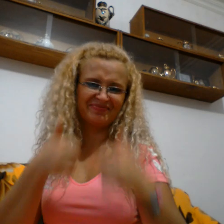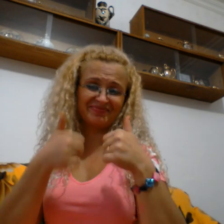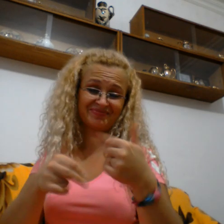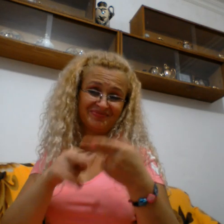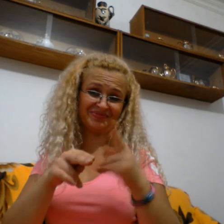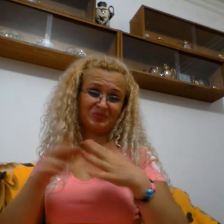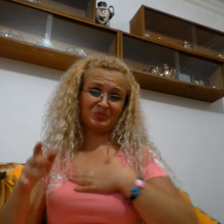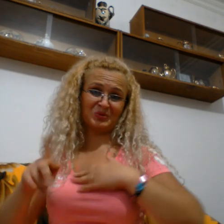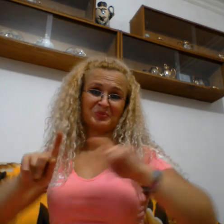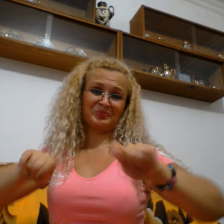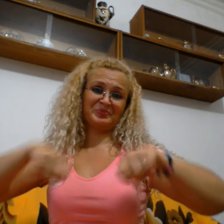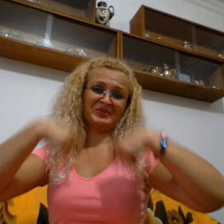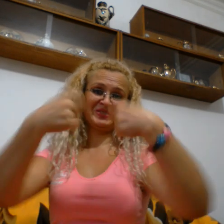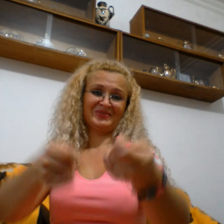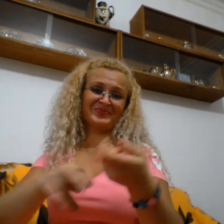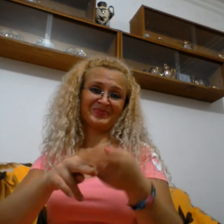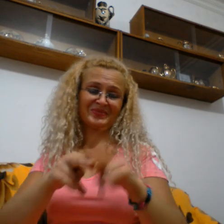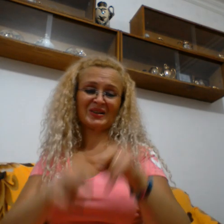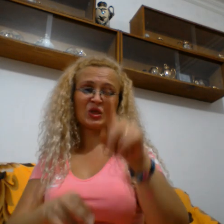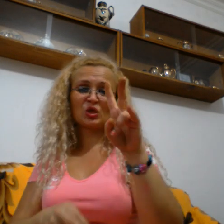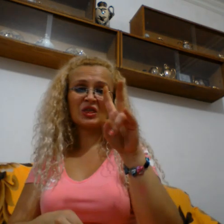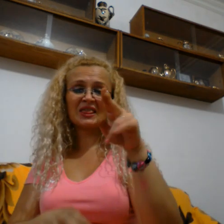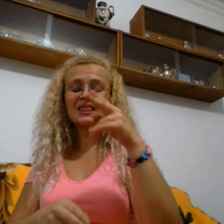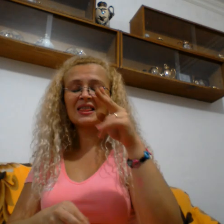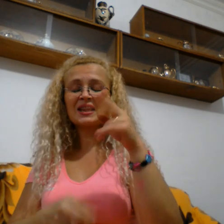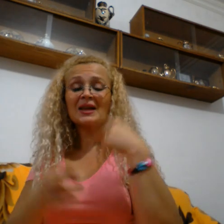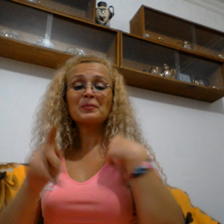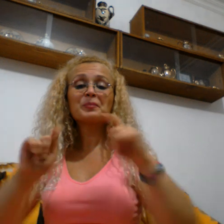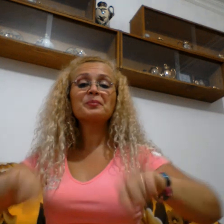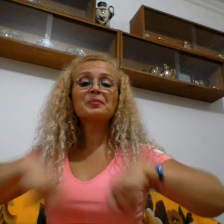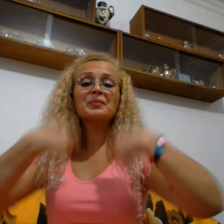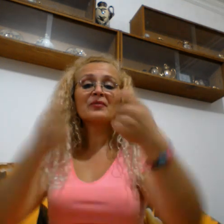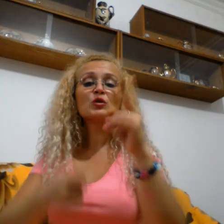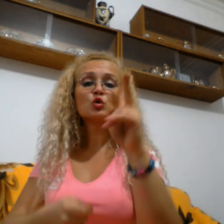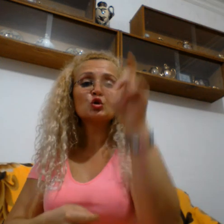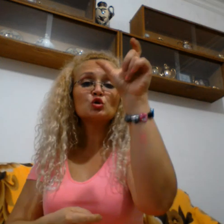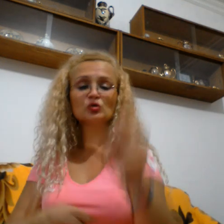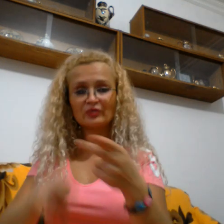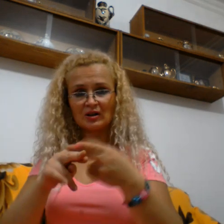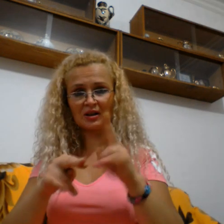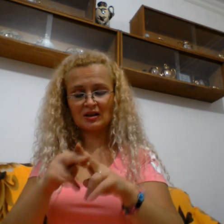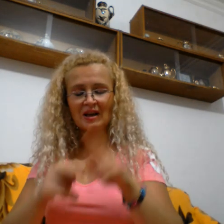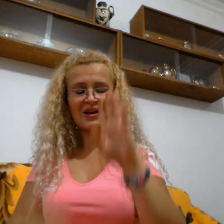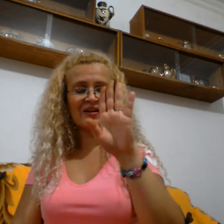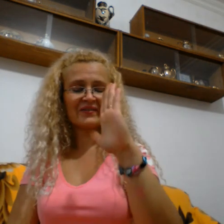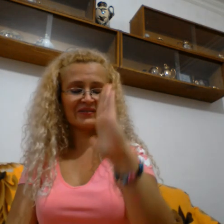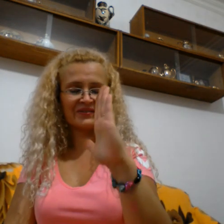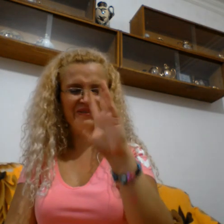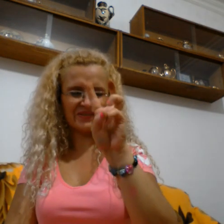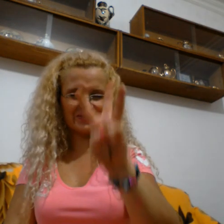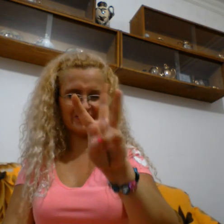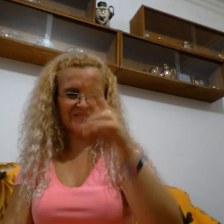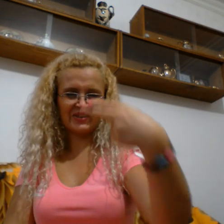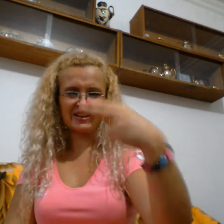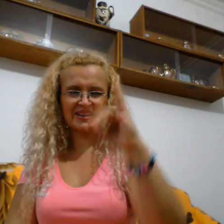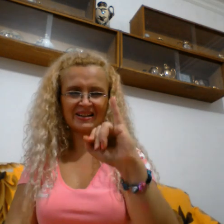Houston, which is home to NASA's astronaut corps and mission control, of course, and several other spaceflight programs. We'll be bringing